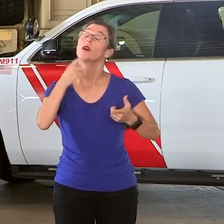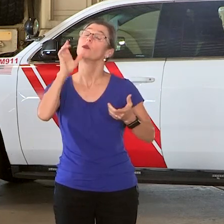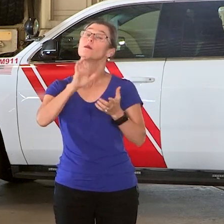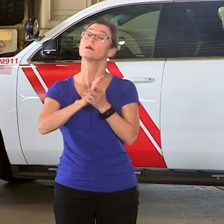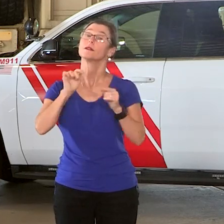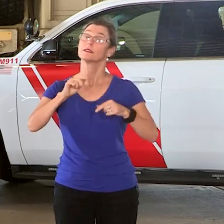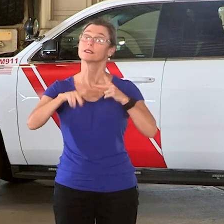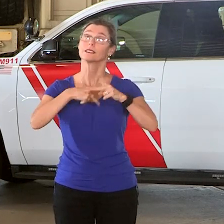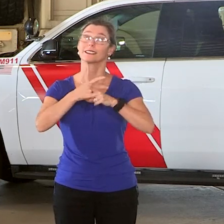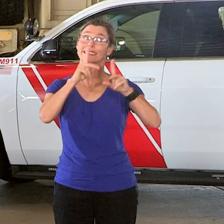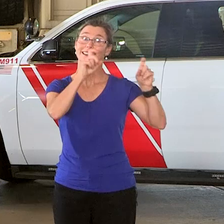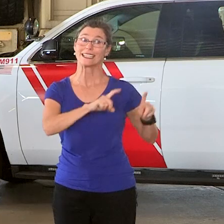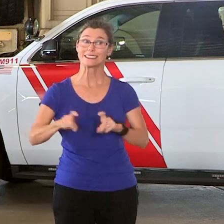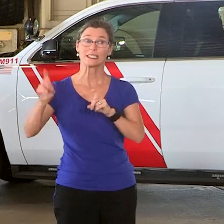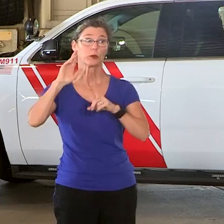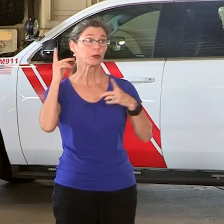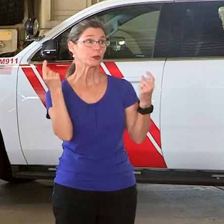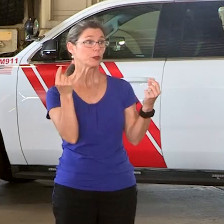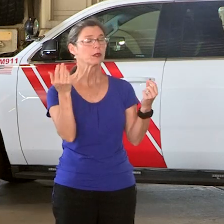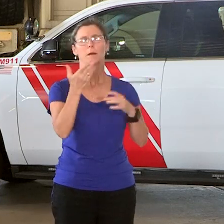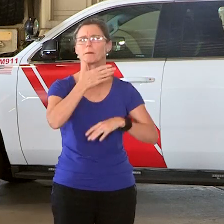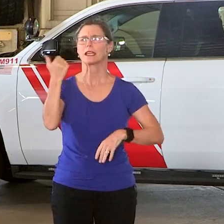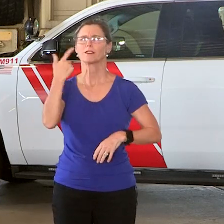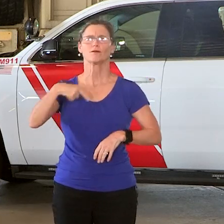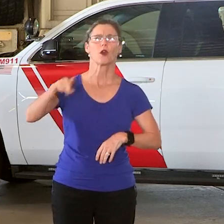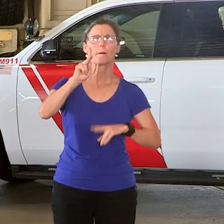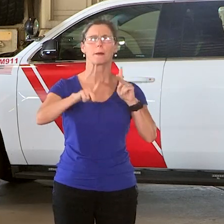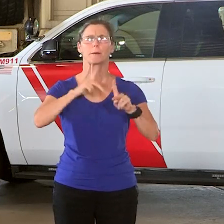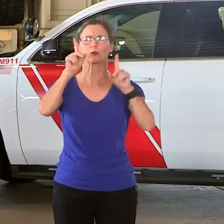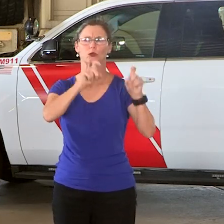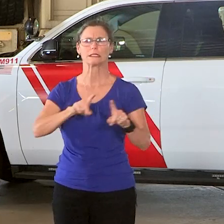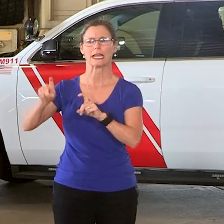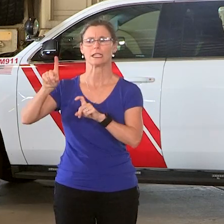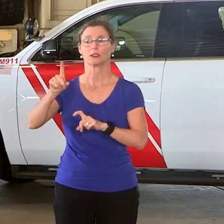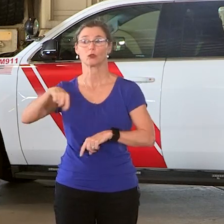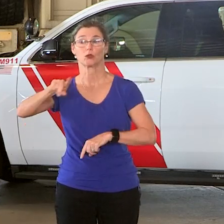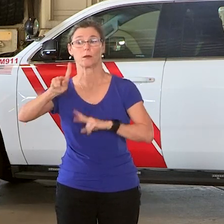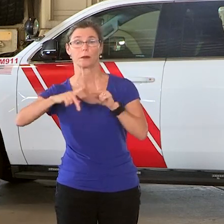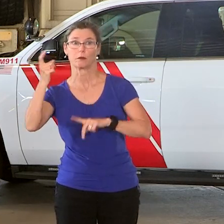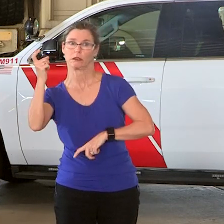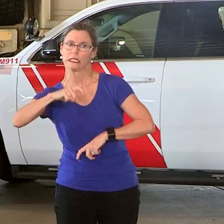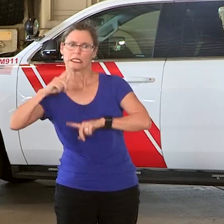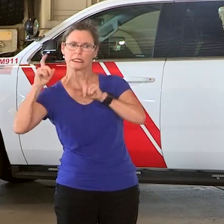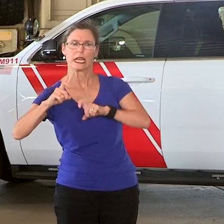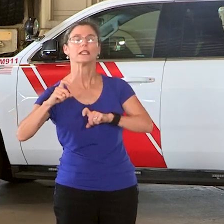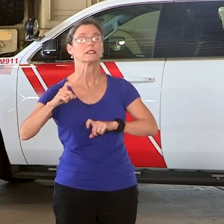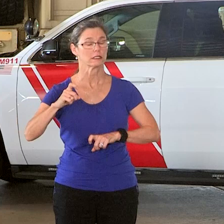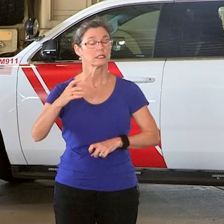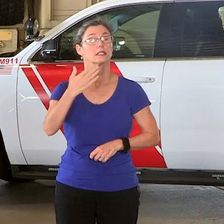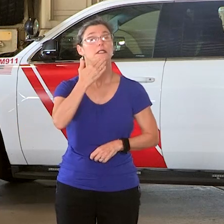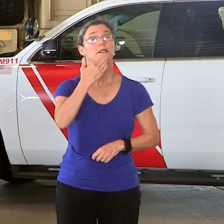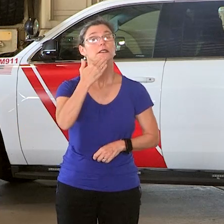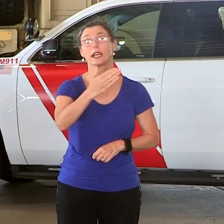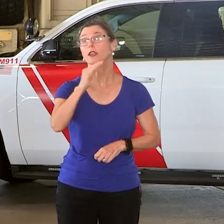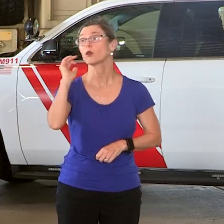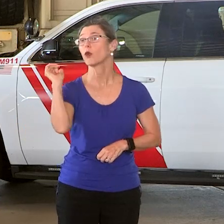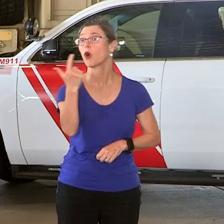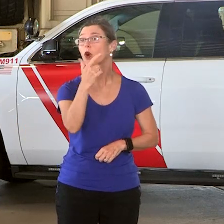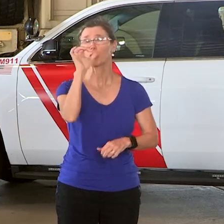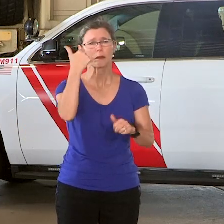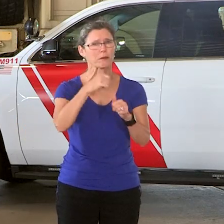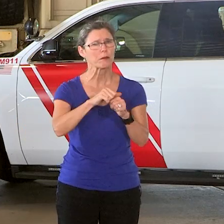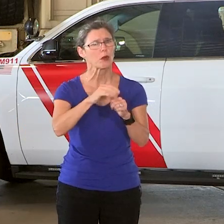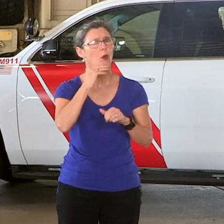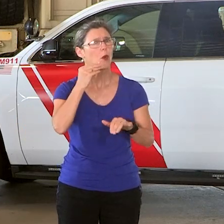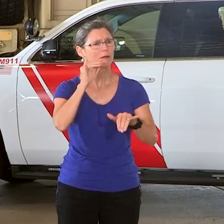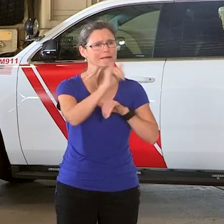kind of testing will provide the best way to get tests to the people that need it the most. Thank you for all. Remember to stay at